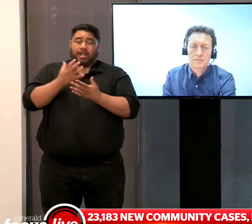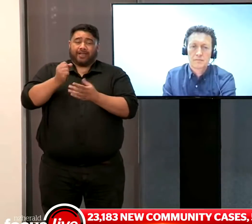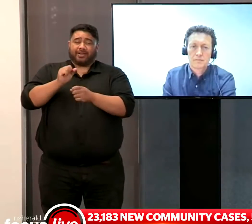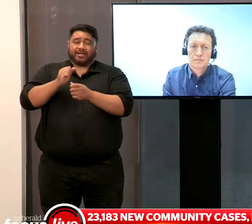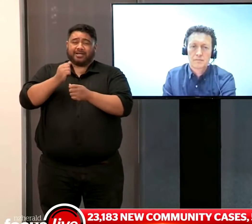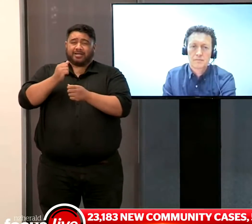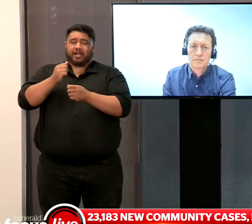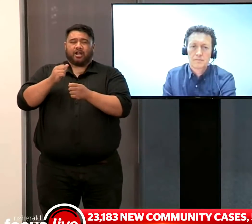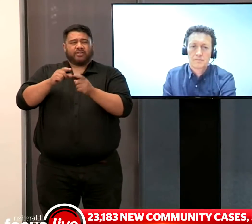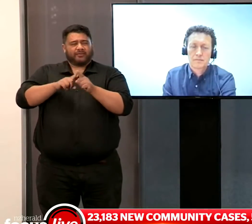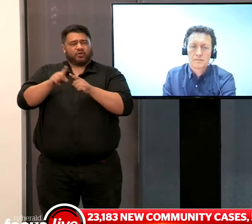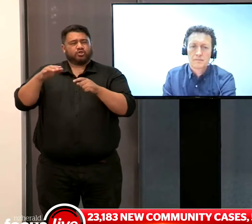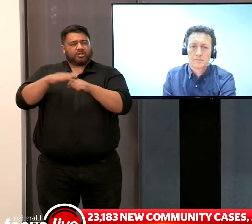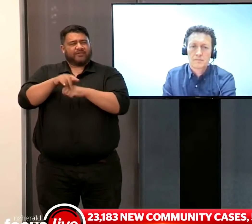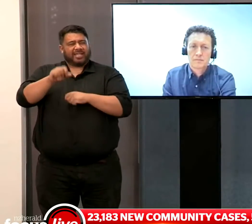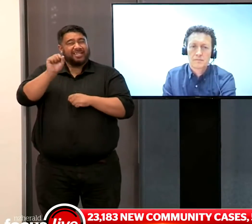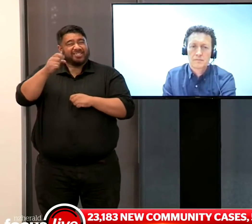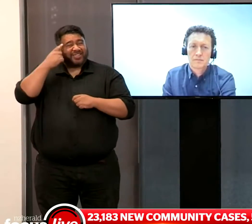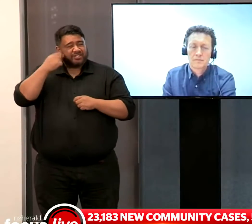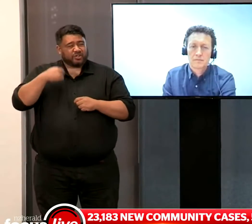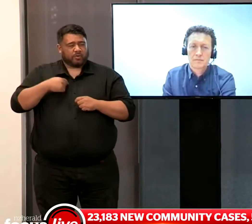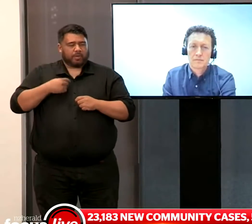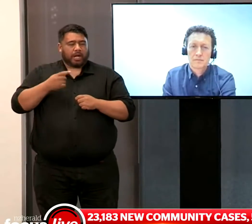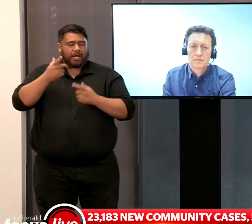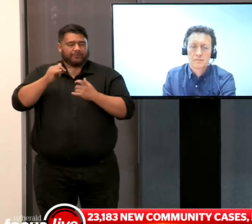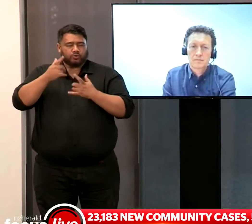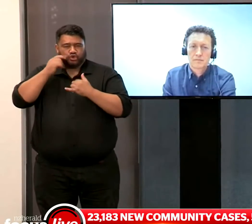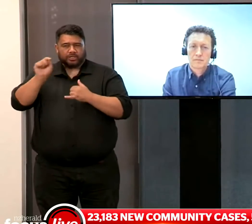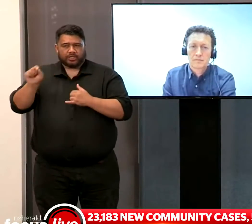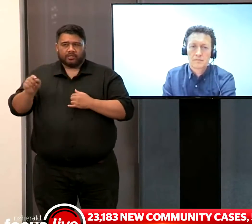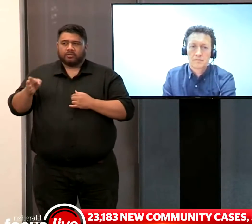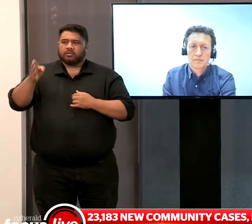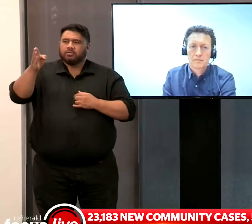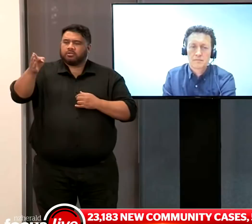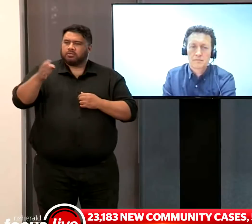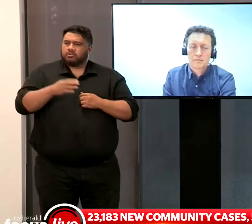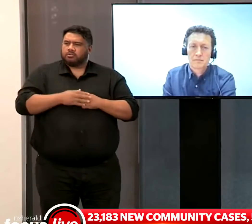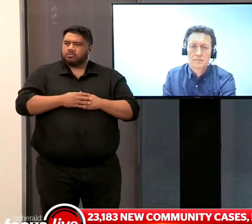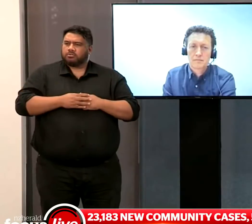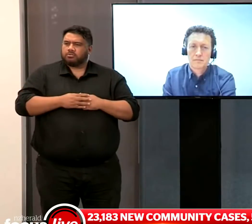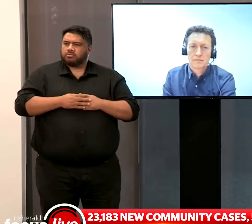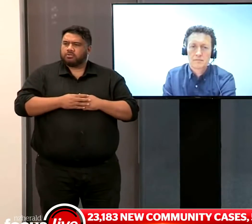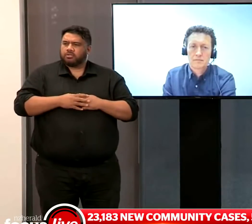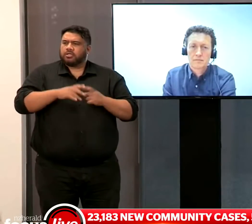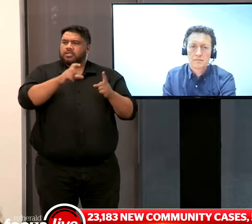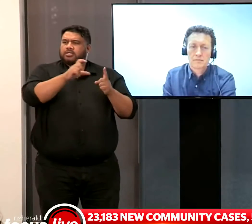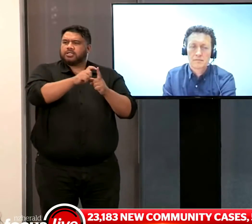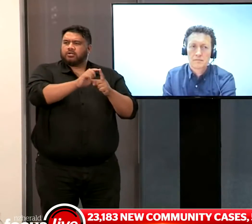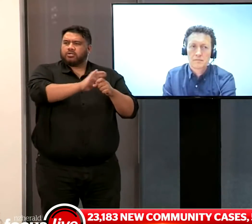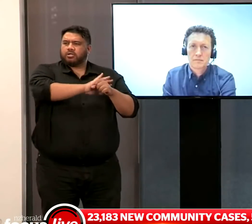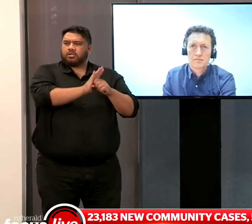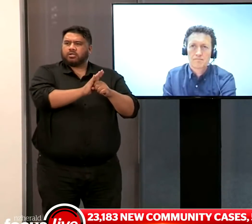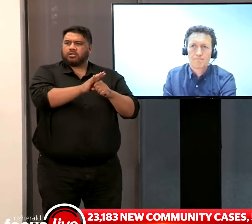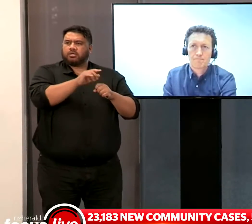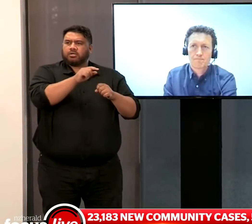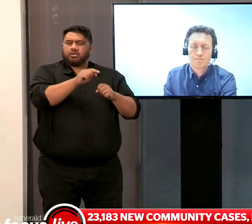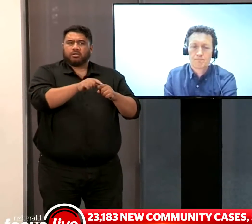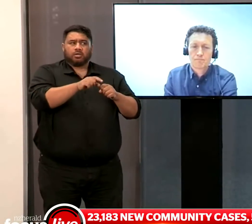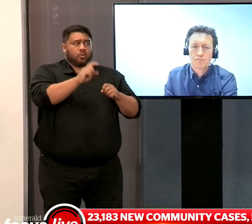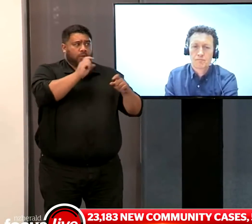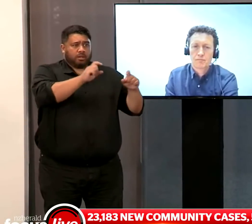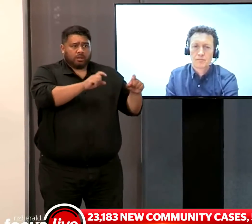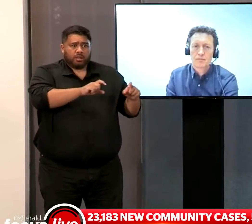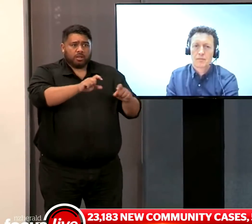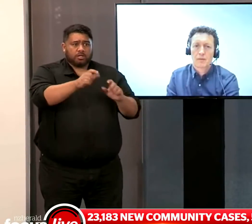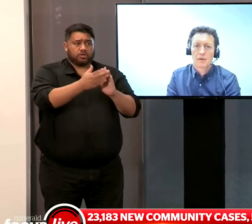that's been built in. Are there any other final questions? After the Omicron peaks, how likely is it that Delta will continue to exist in the country